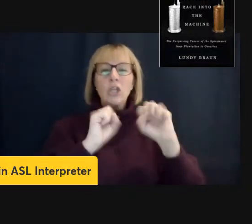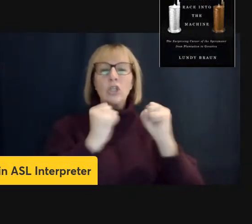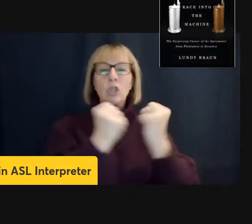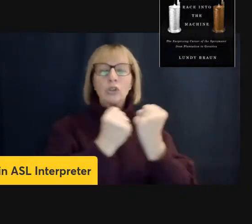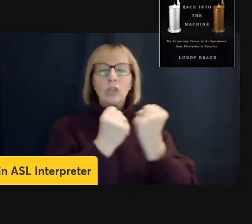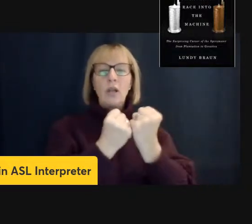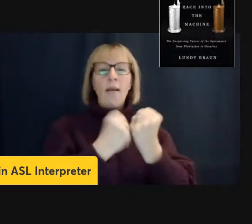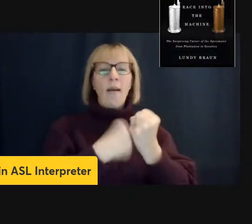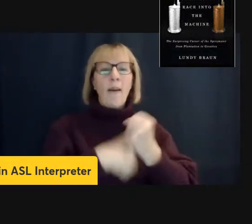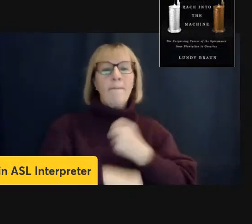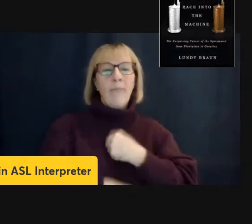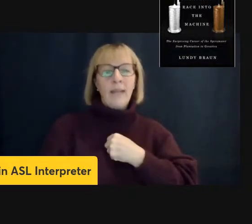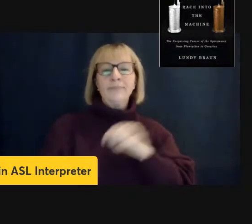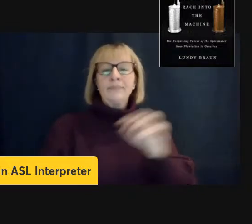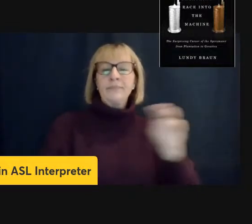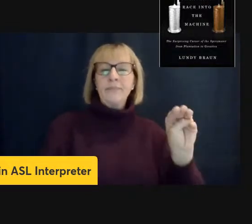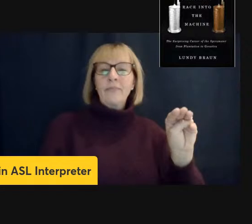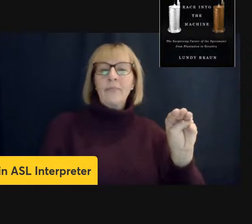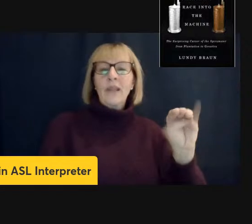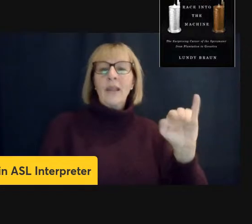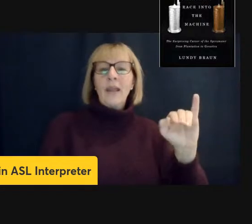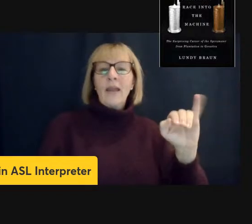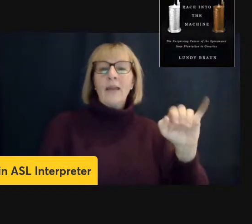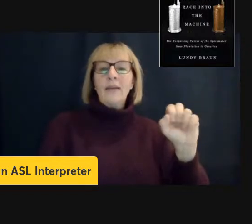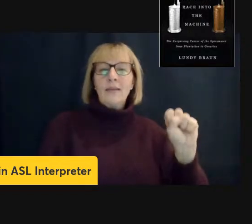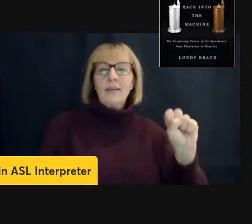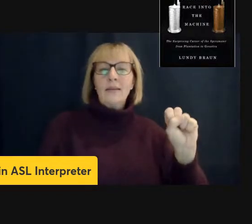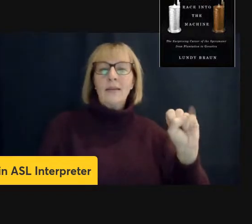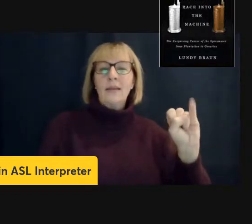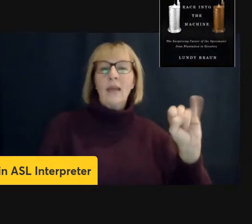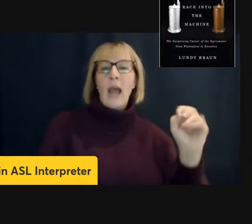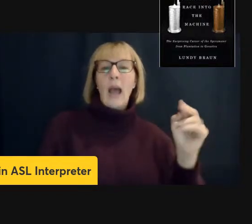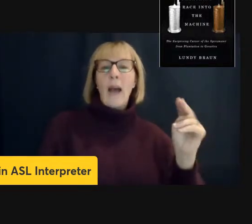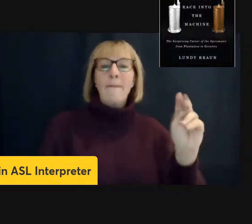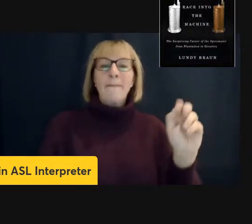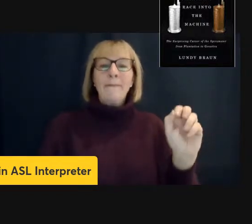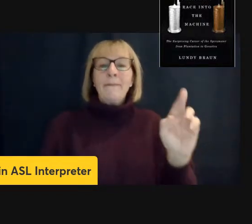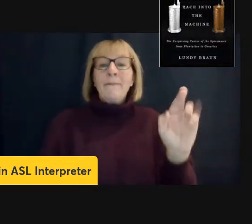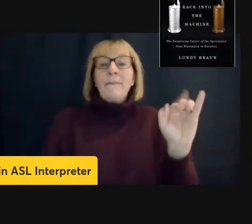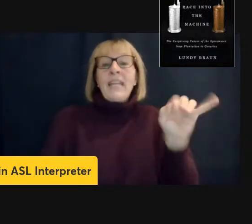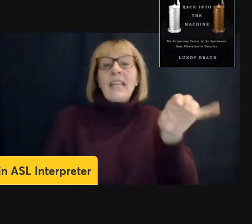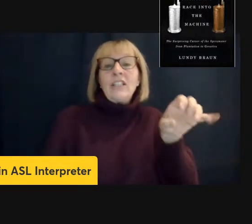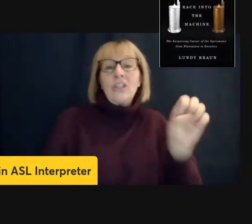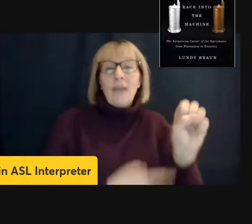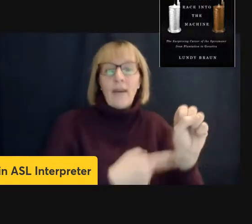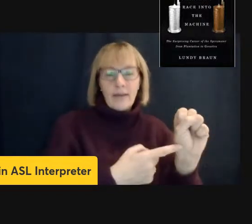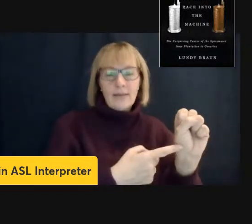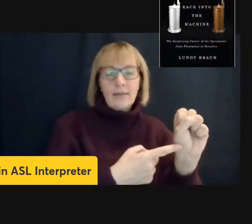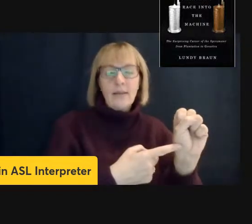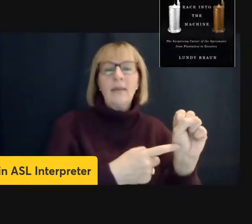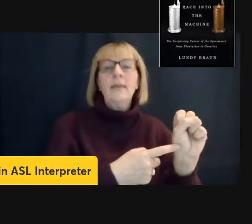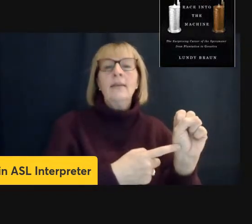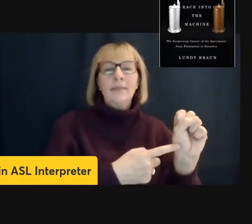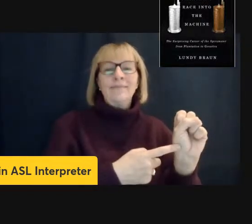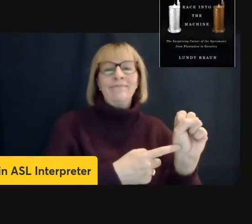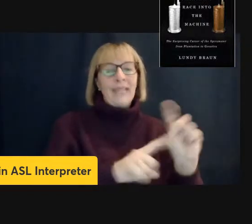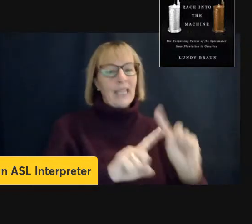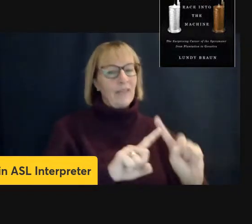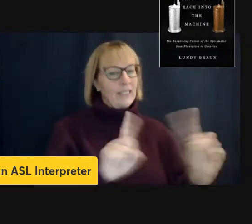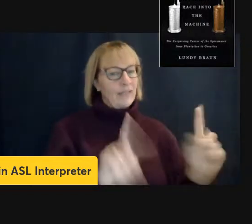missionaries, the US missionaries, gave innate difference as explanations. In